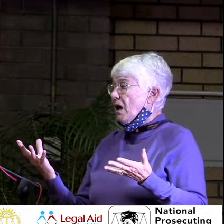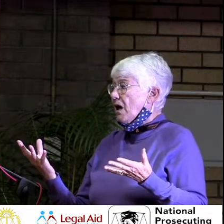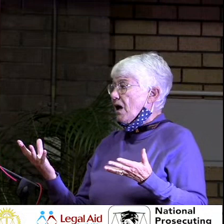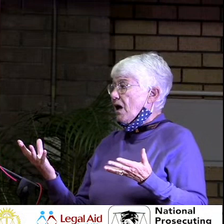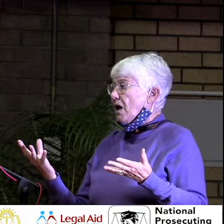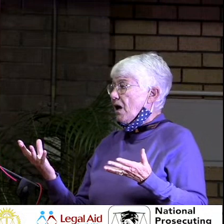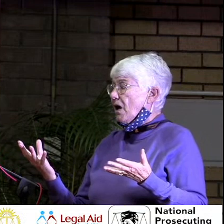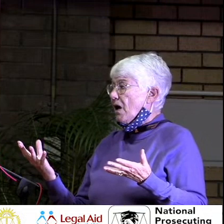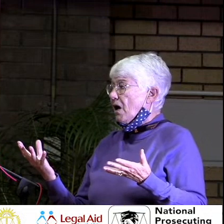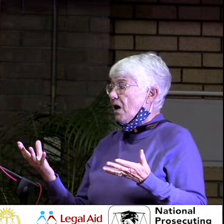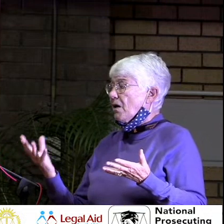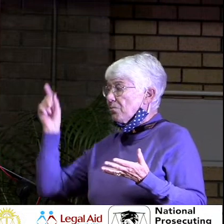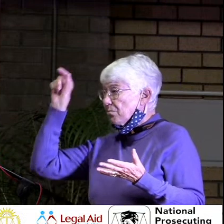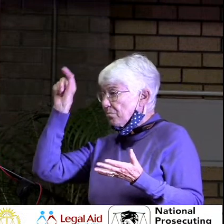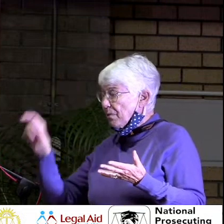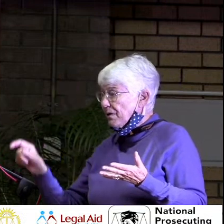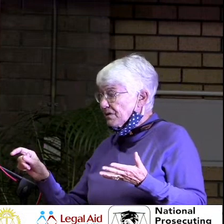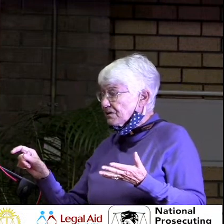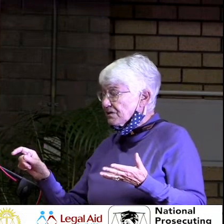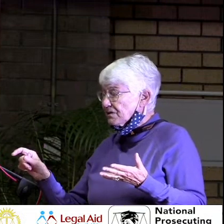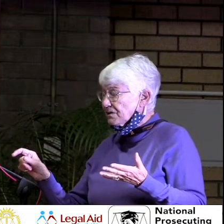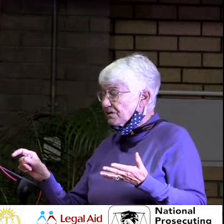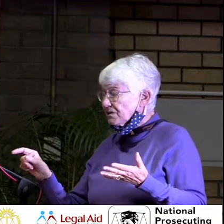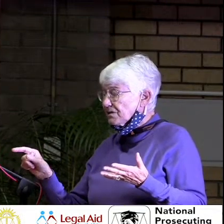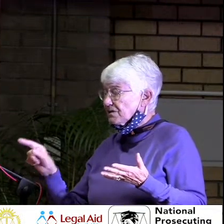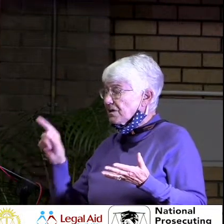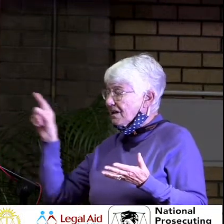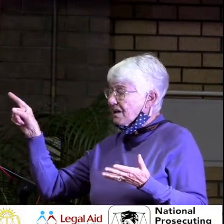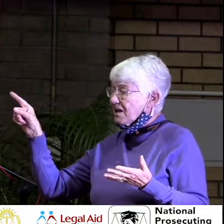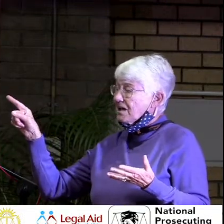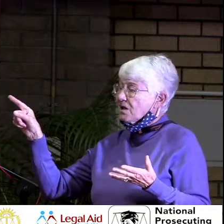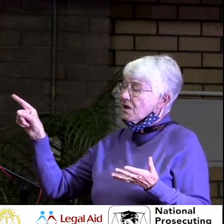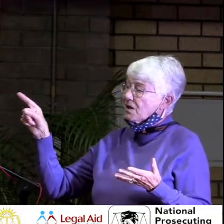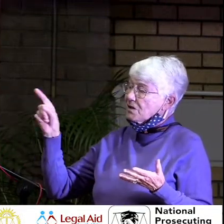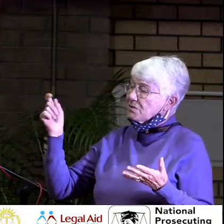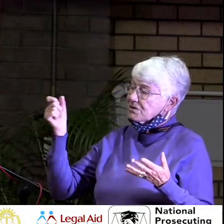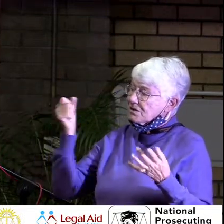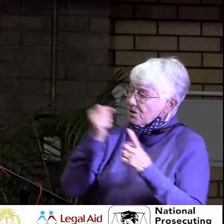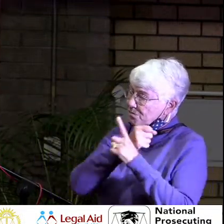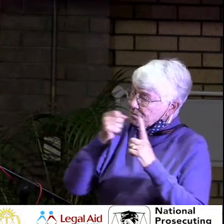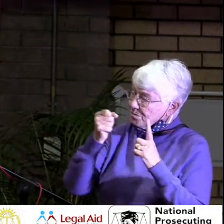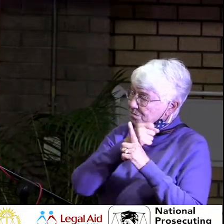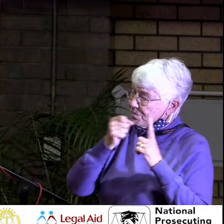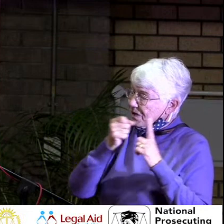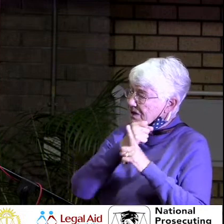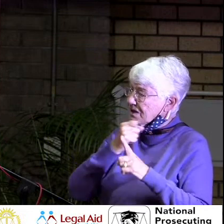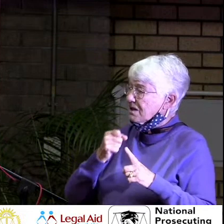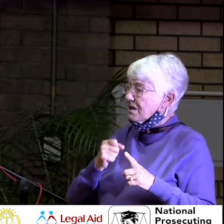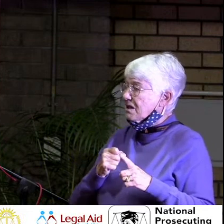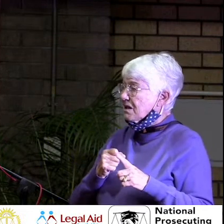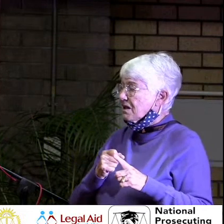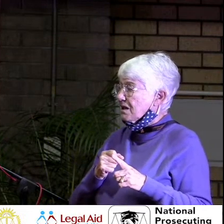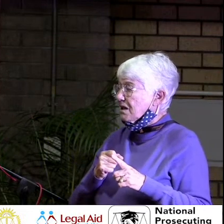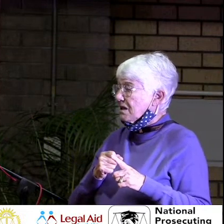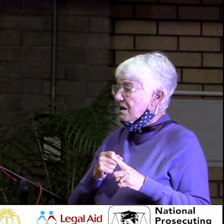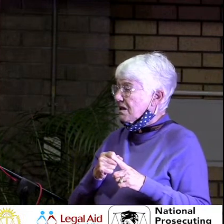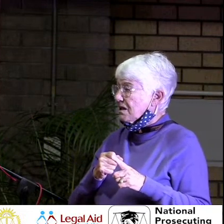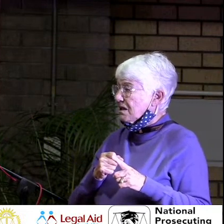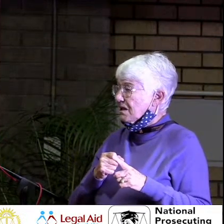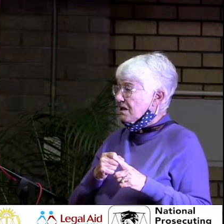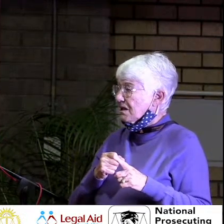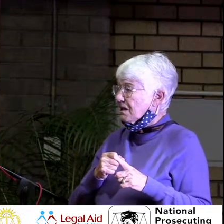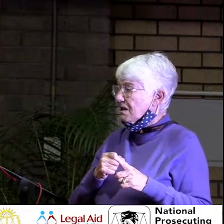offender who, because of the offense that he or she suffered, is